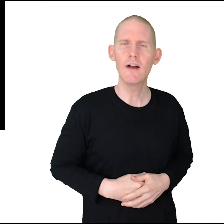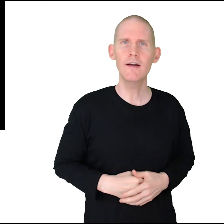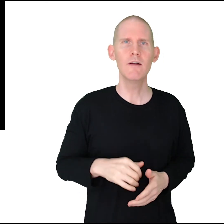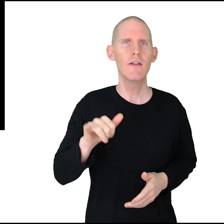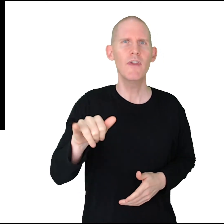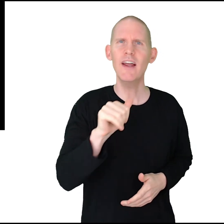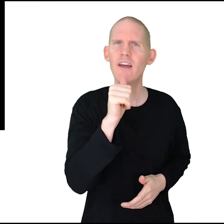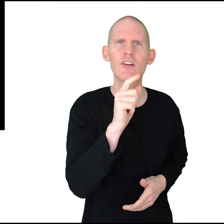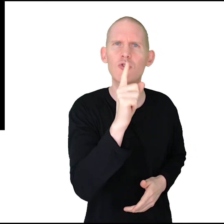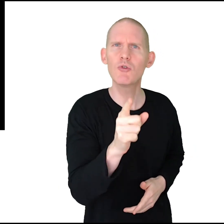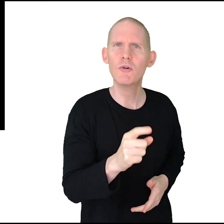That not true.